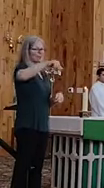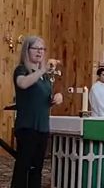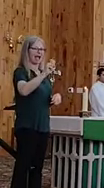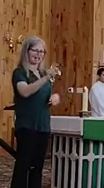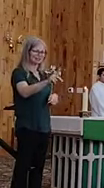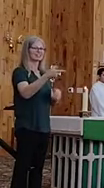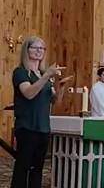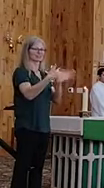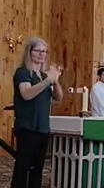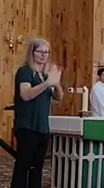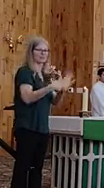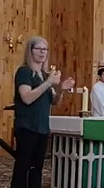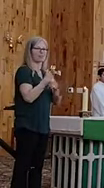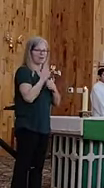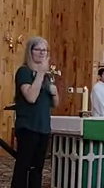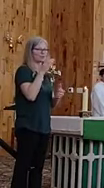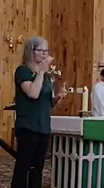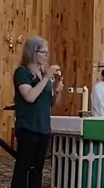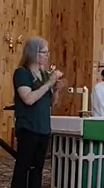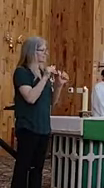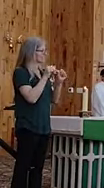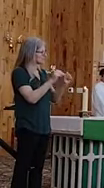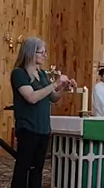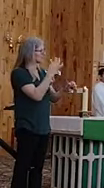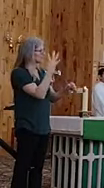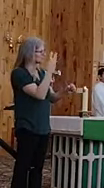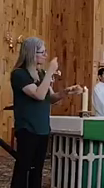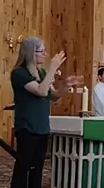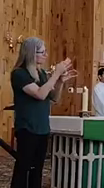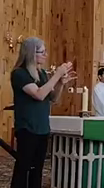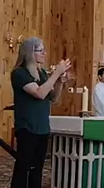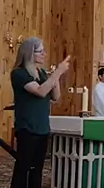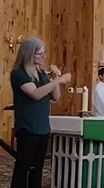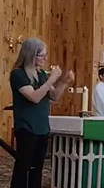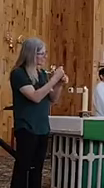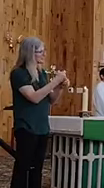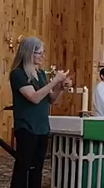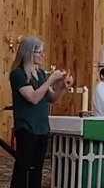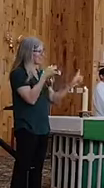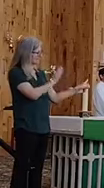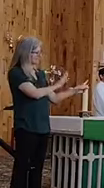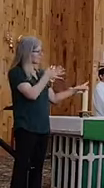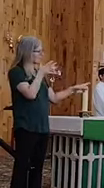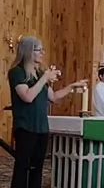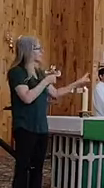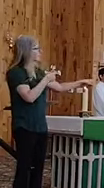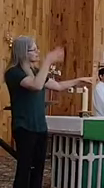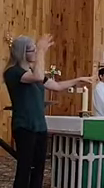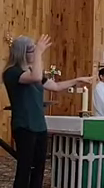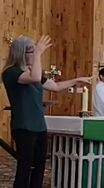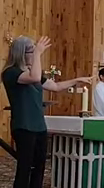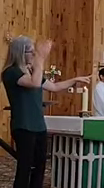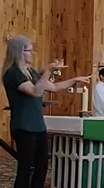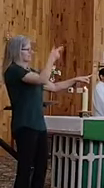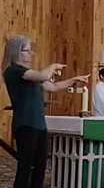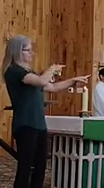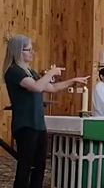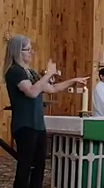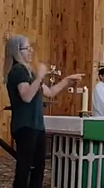wife. And may he continue that beautiful, faithful tradition that his parents has passed on to him. Father, the Son, and the Holy